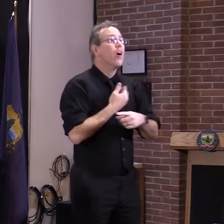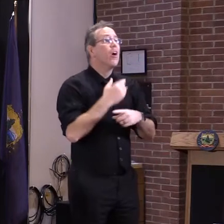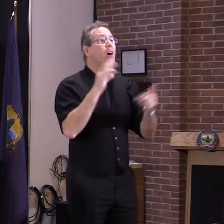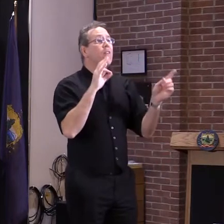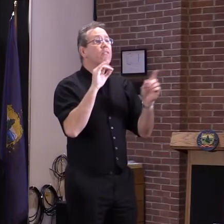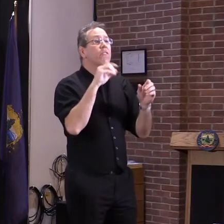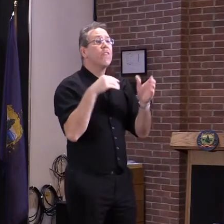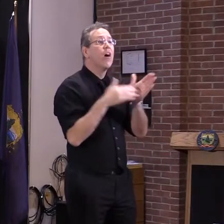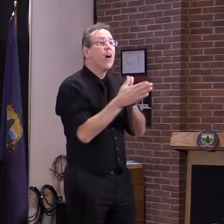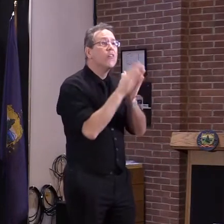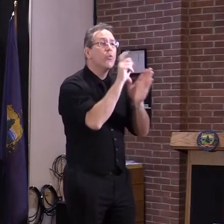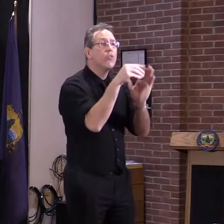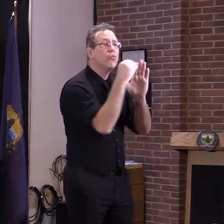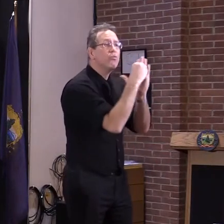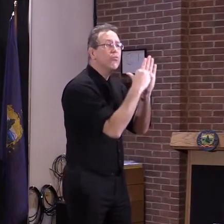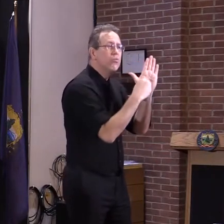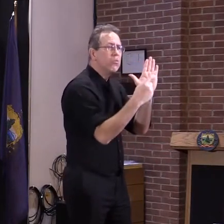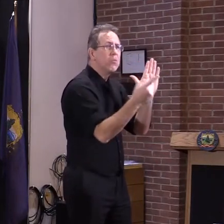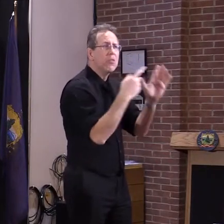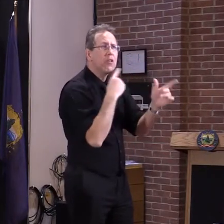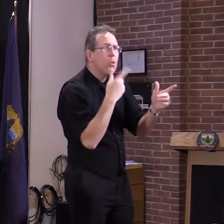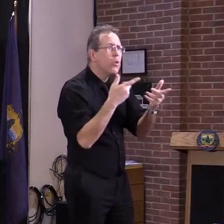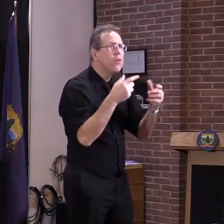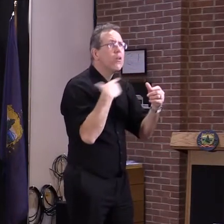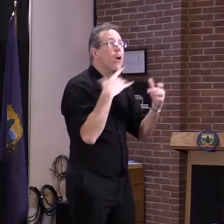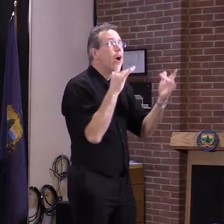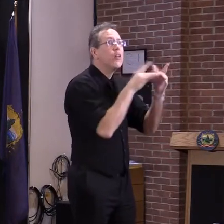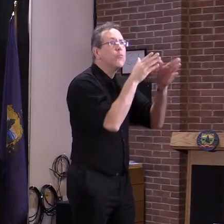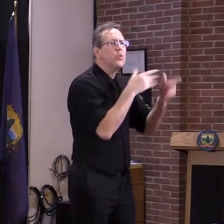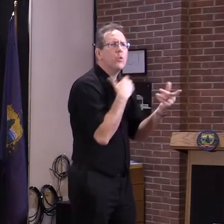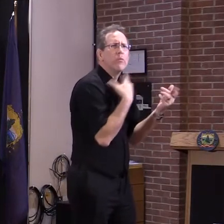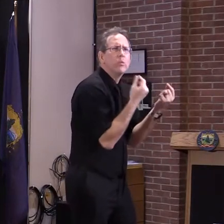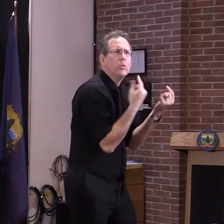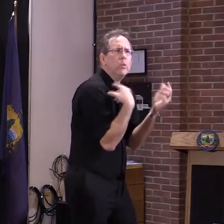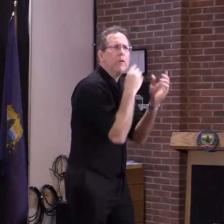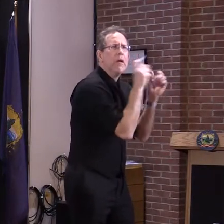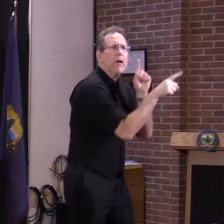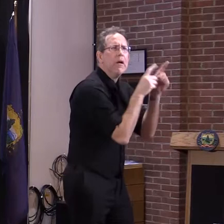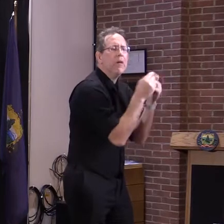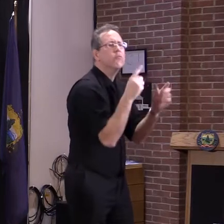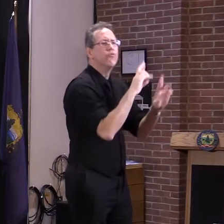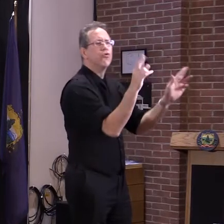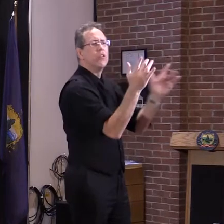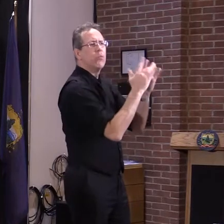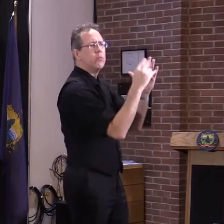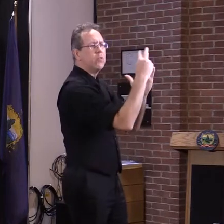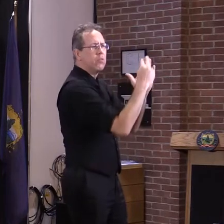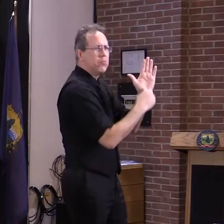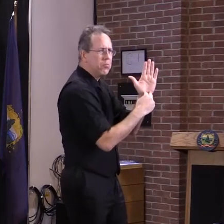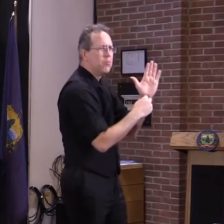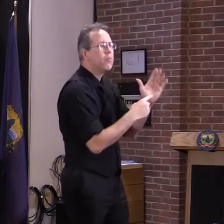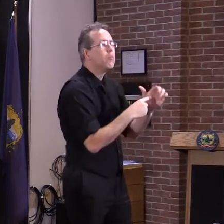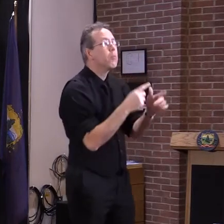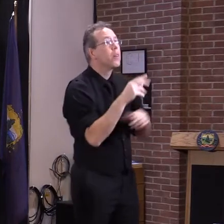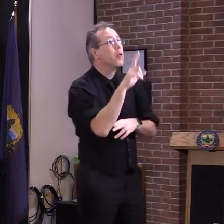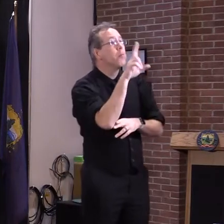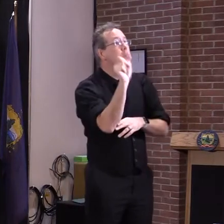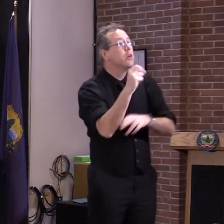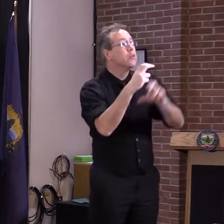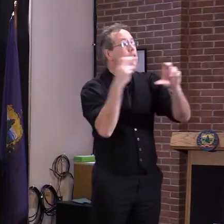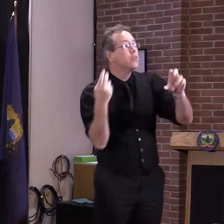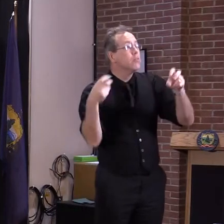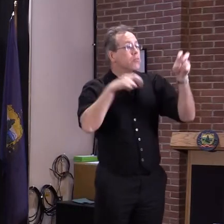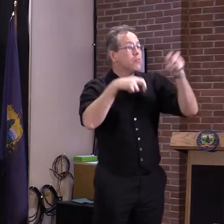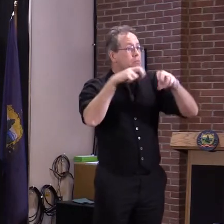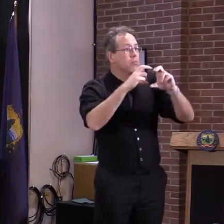example, we clarified that students riding a bus together or eating lunch in a cafeteria are not presumptive contacts for the